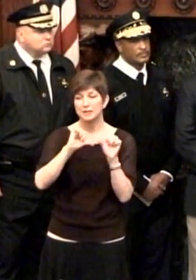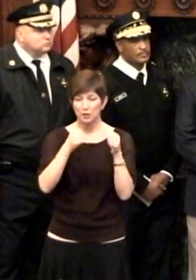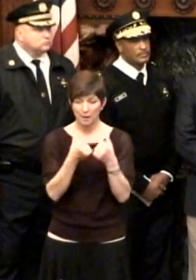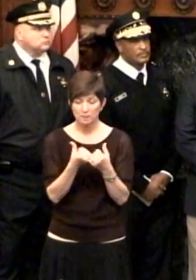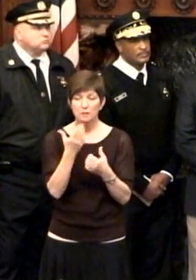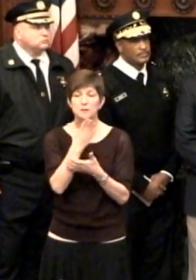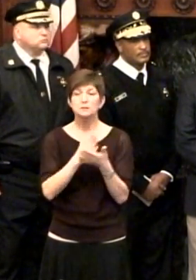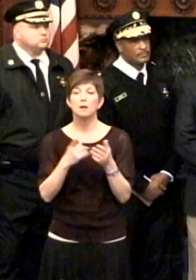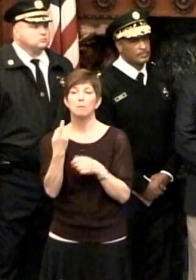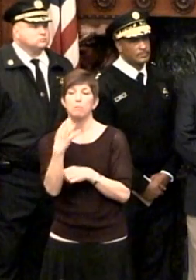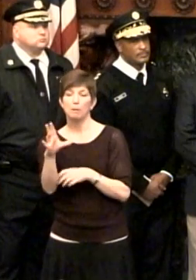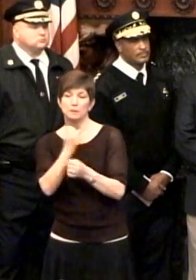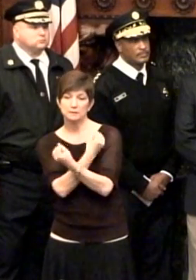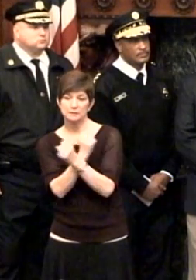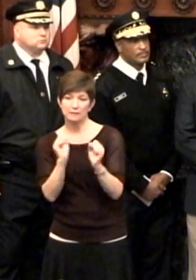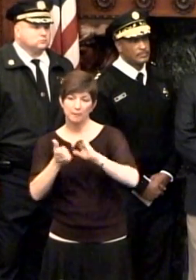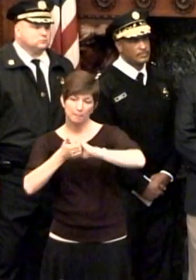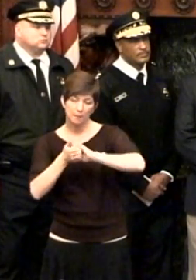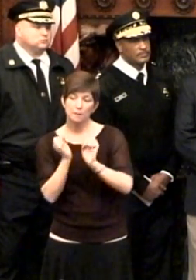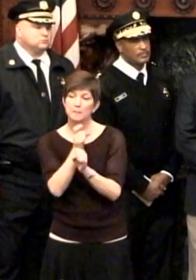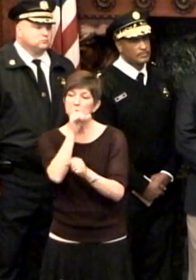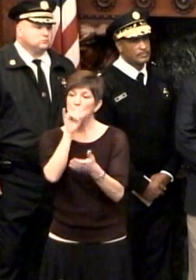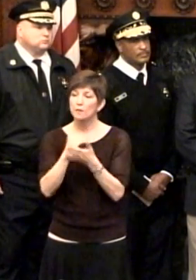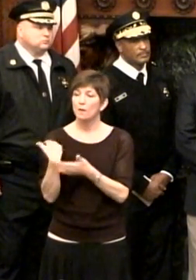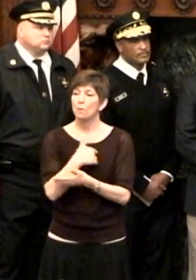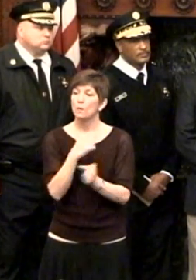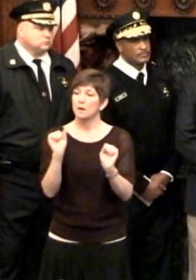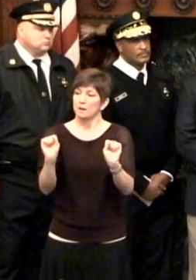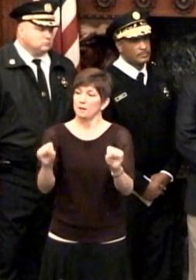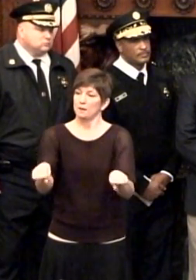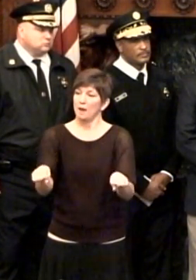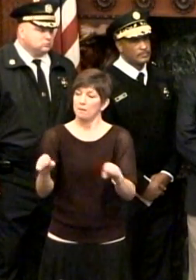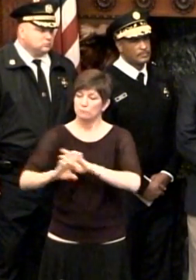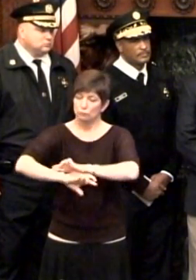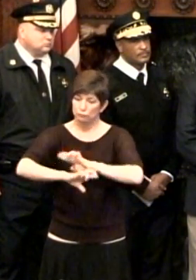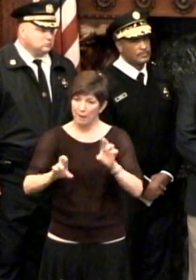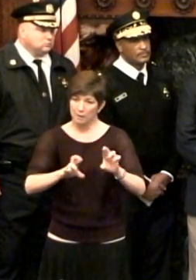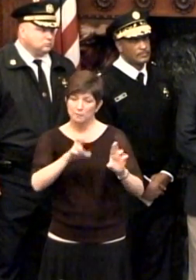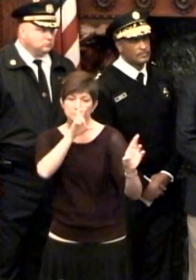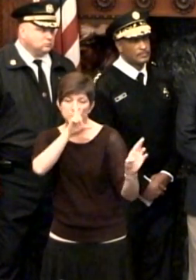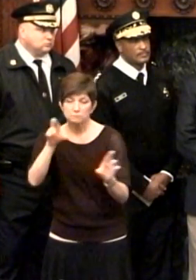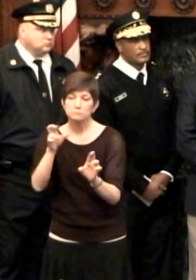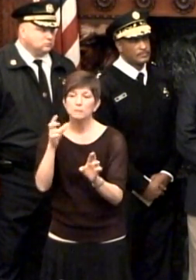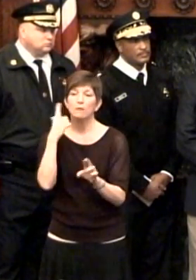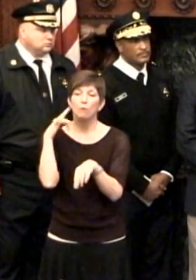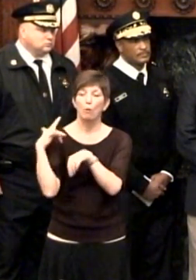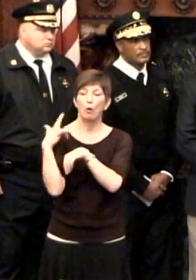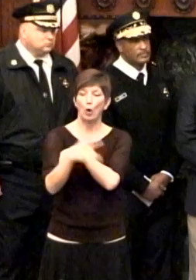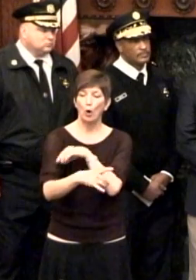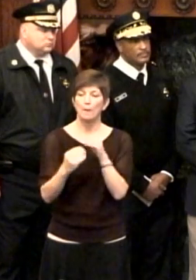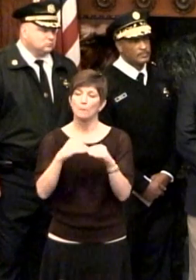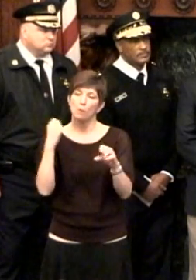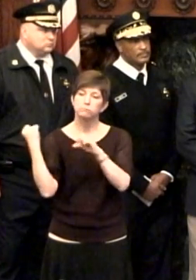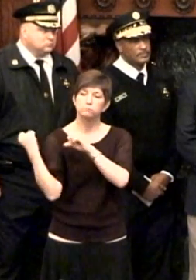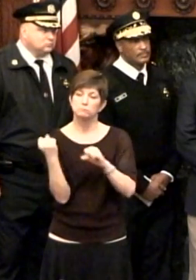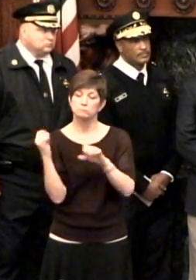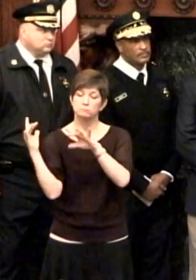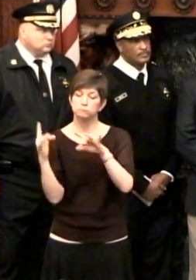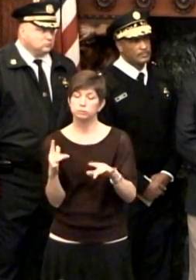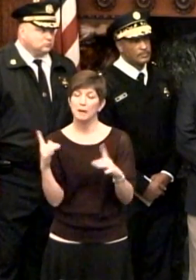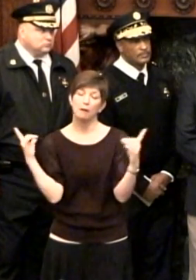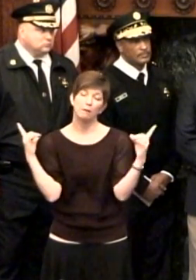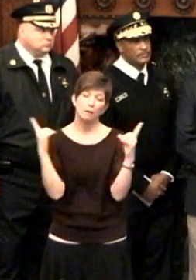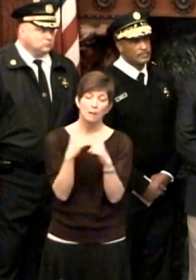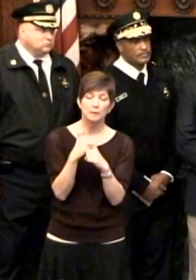and some public safety partners to ensure that we can be ready to respond for an earlier and heavy and potentially